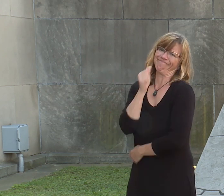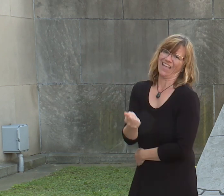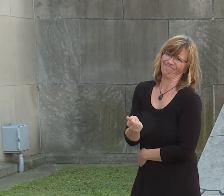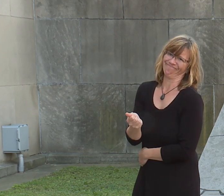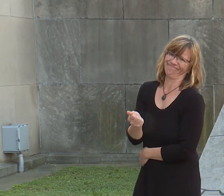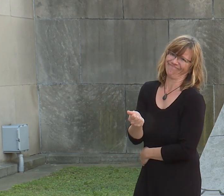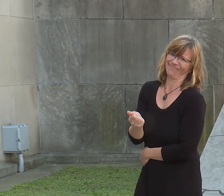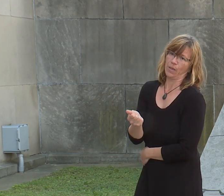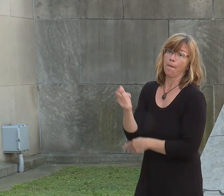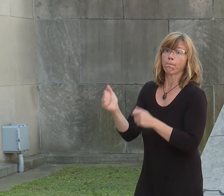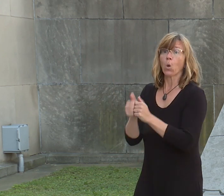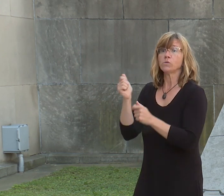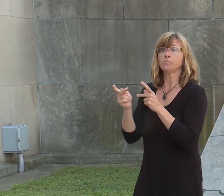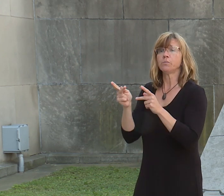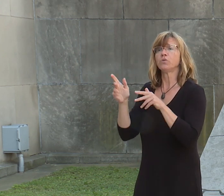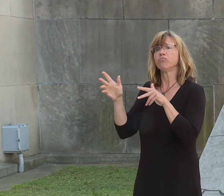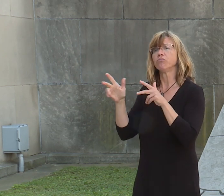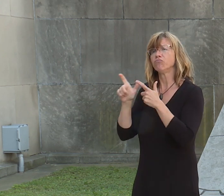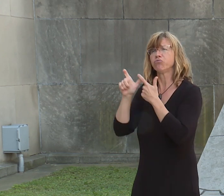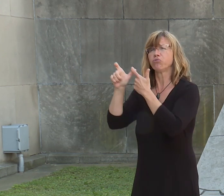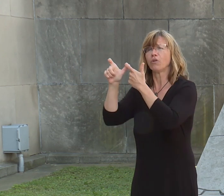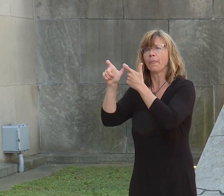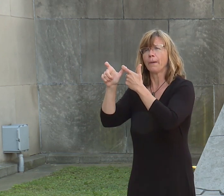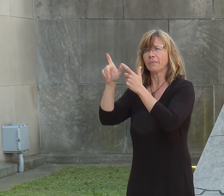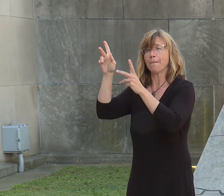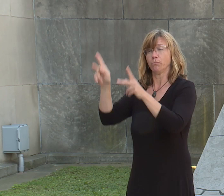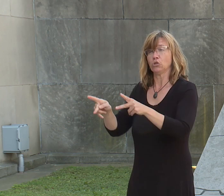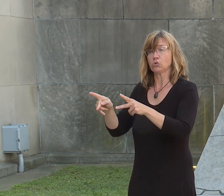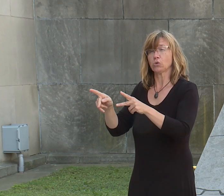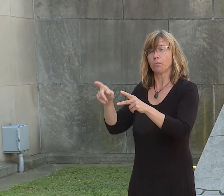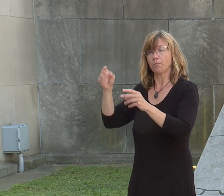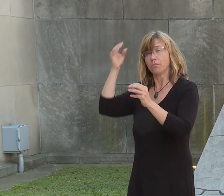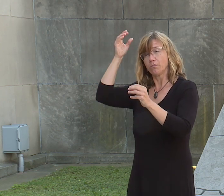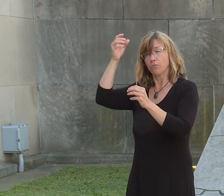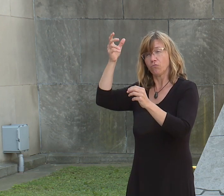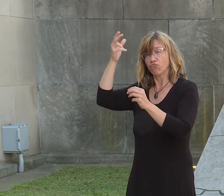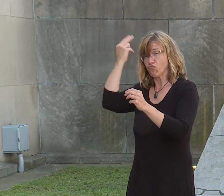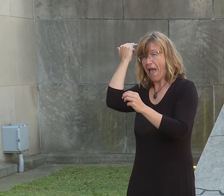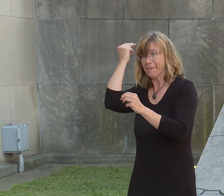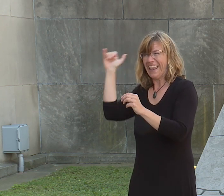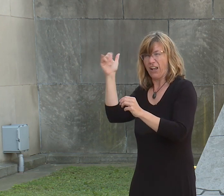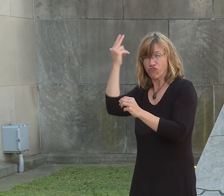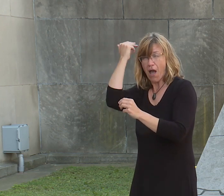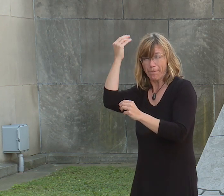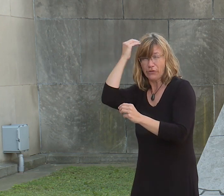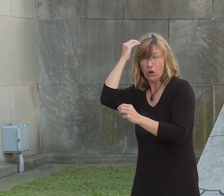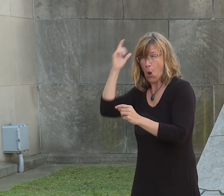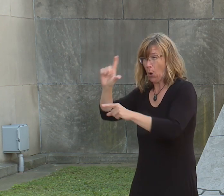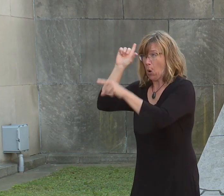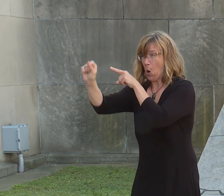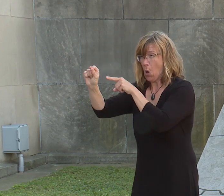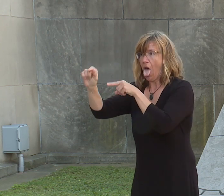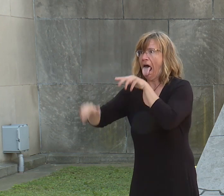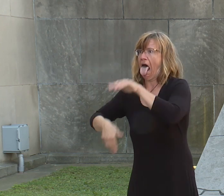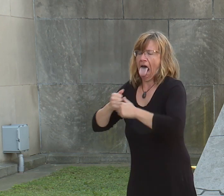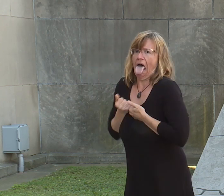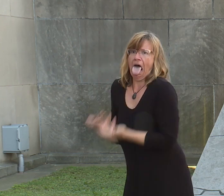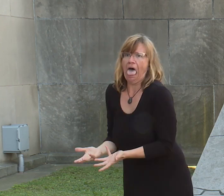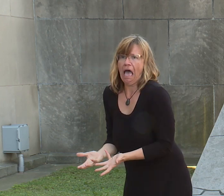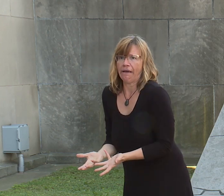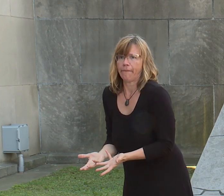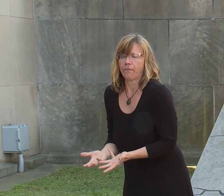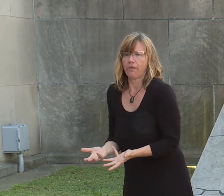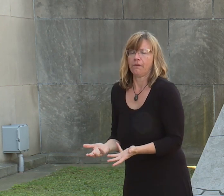person that jumps out to the lead, we call that person the rabbit, because we know that person's going to run out of energy. And what we have done throughout the